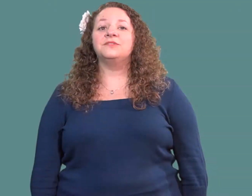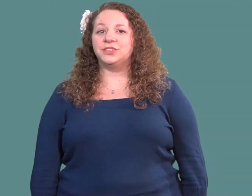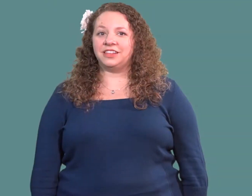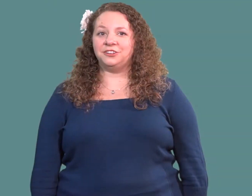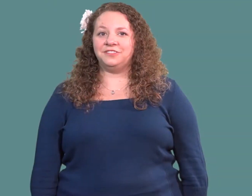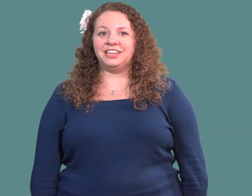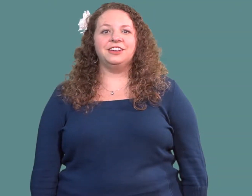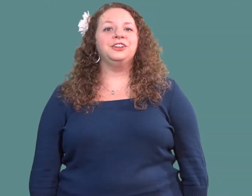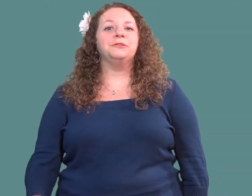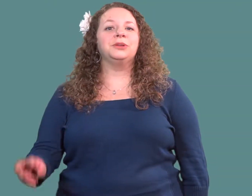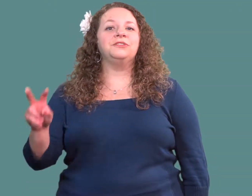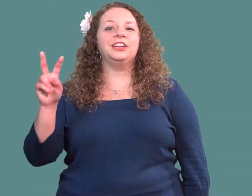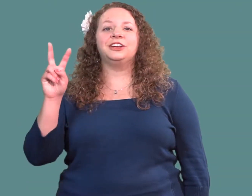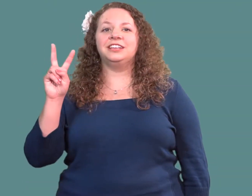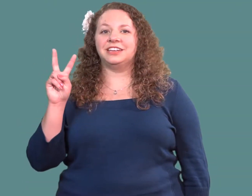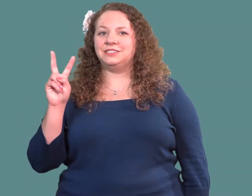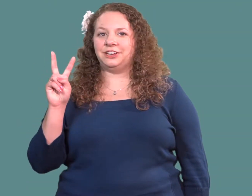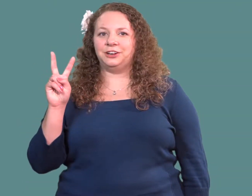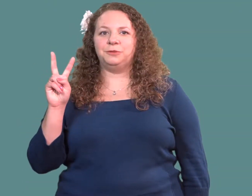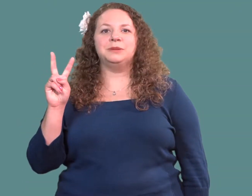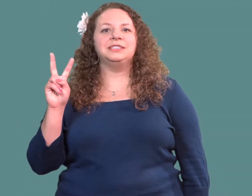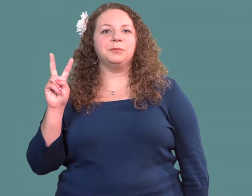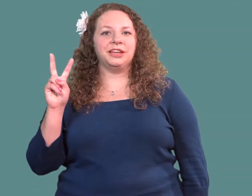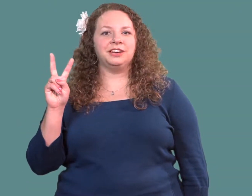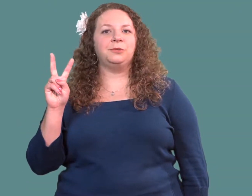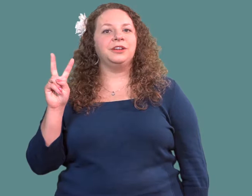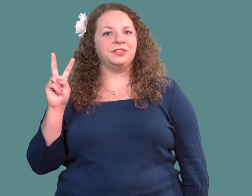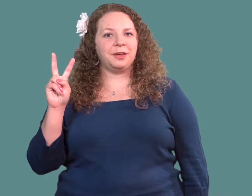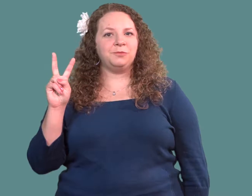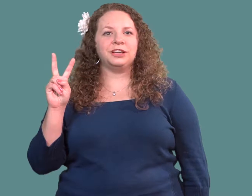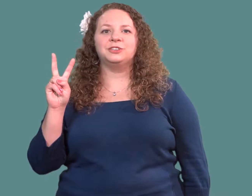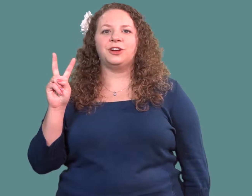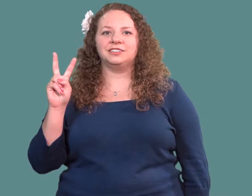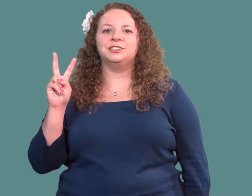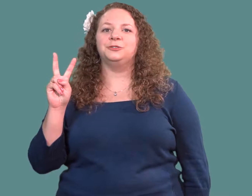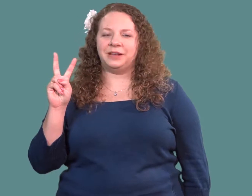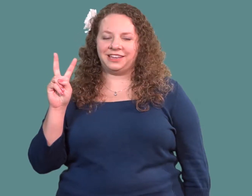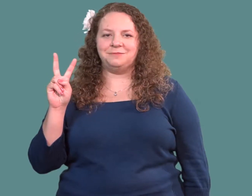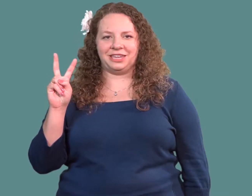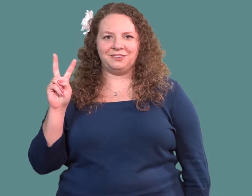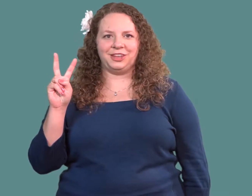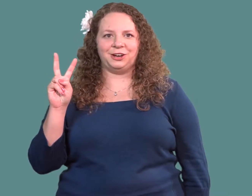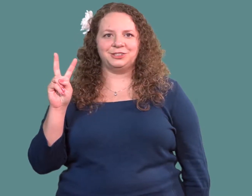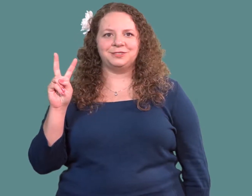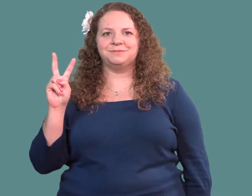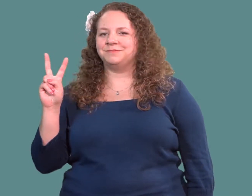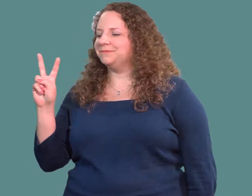For the letter V, your middle finger and index finger will be separated while your thumb rests across your ring and pinky fingers.